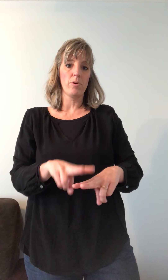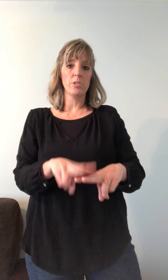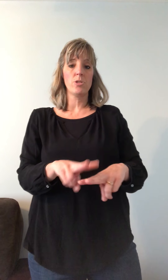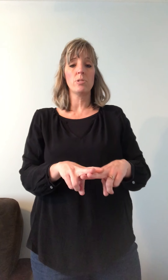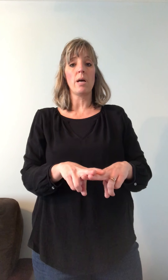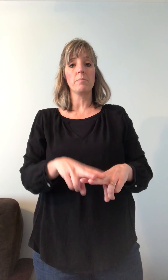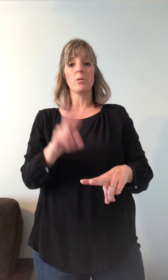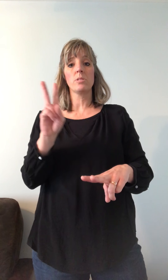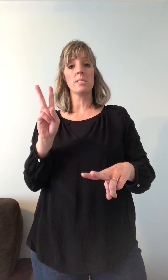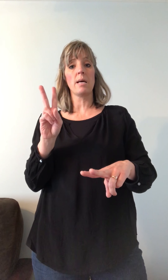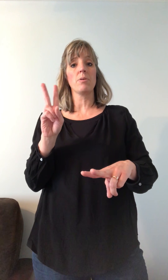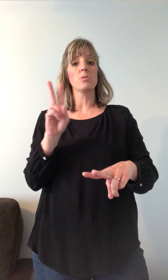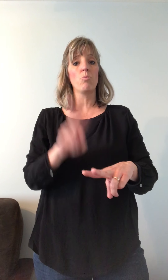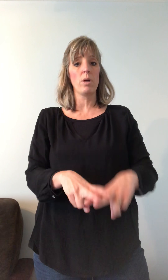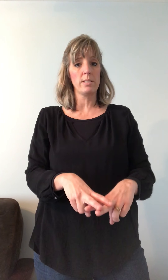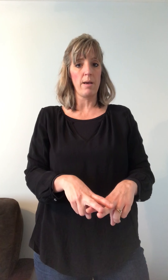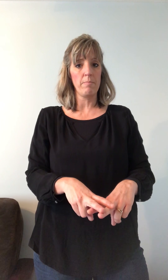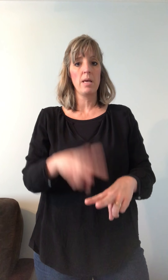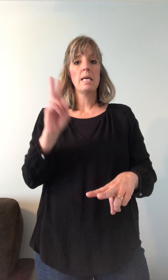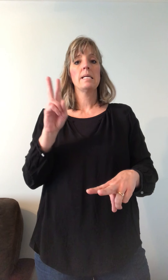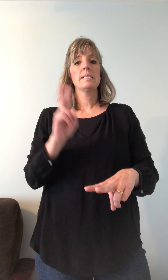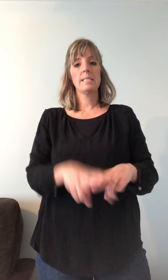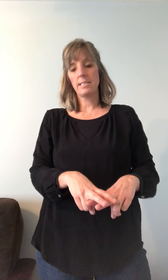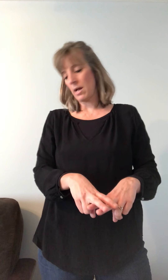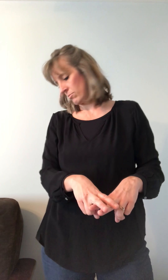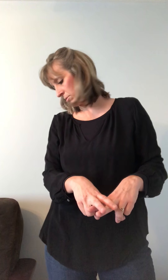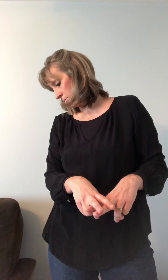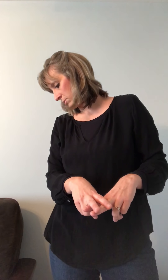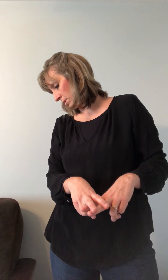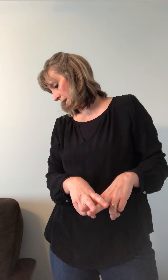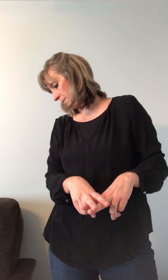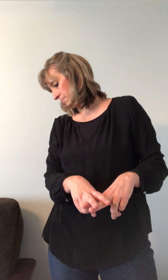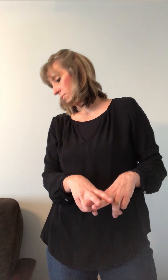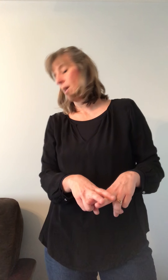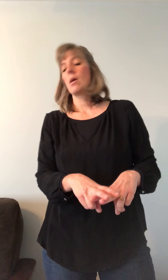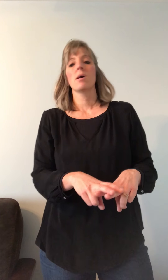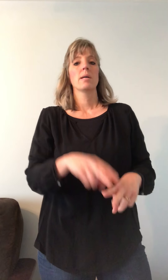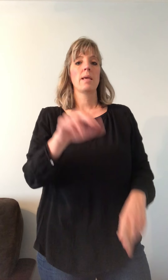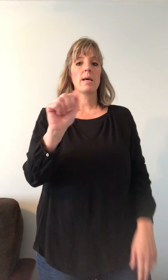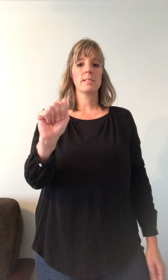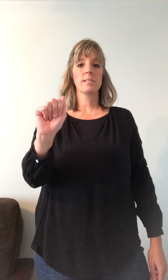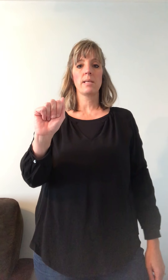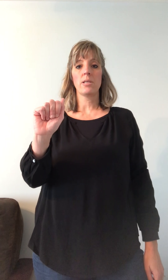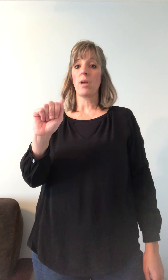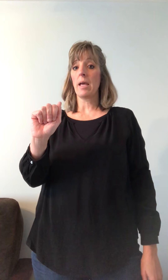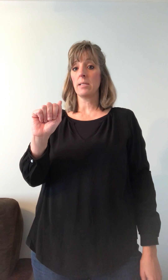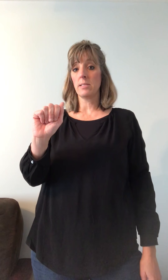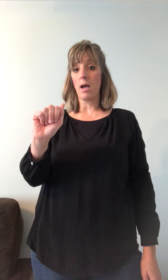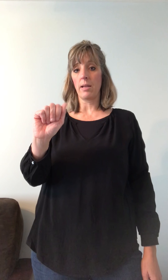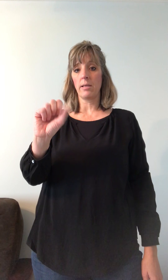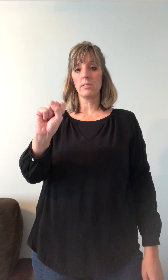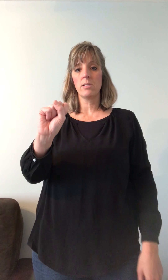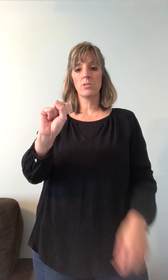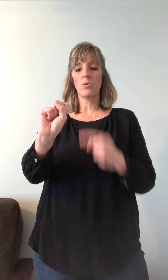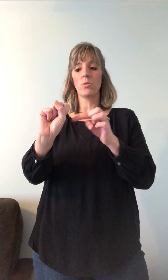was 2 times. So sit down is 1 time. Sit down. Okay. Yes is like your head is nodding. So you